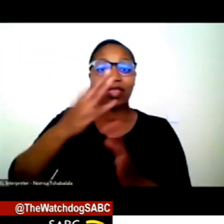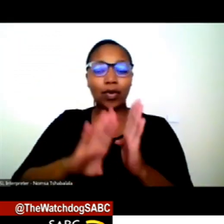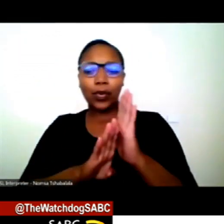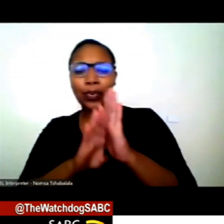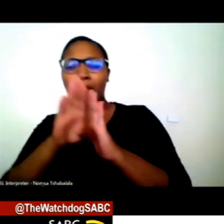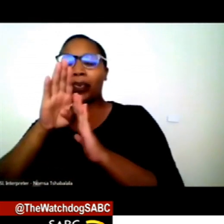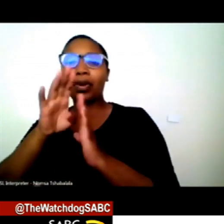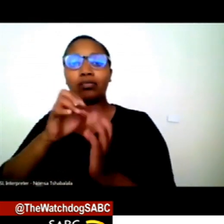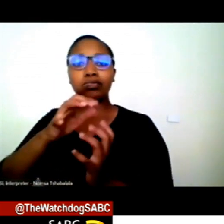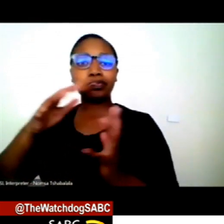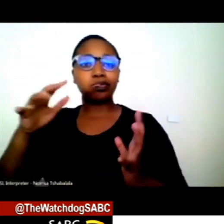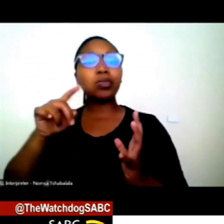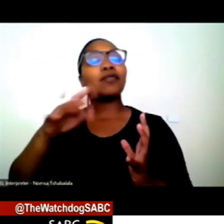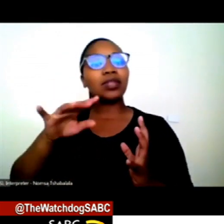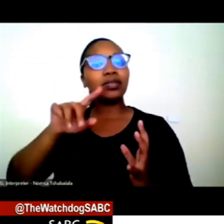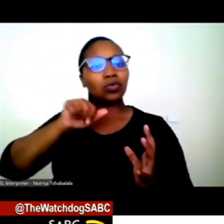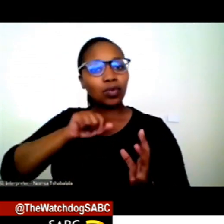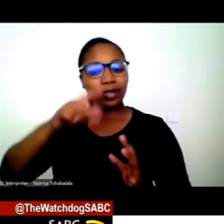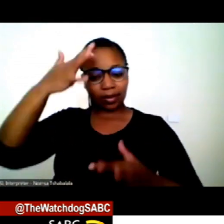to monitor these